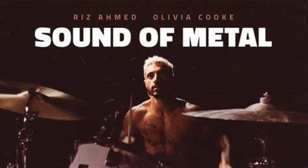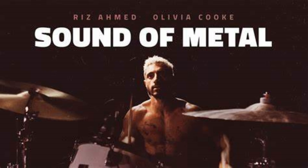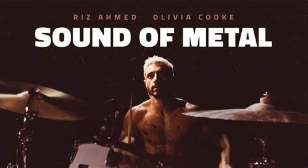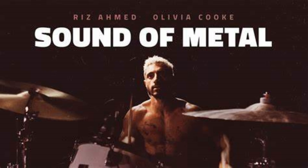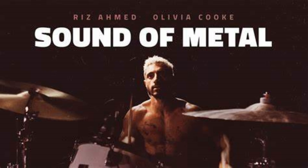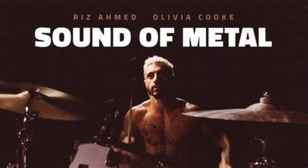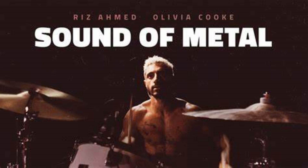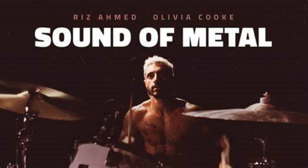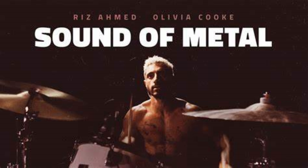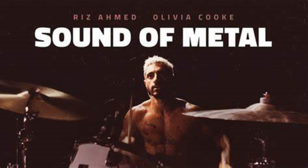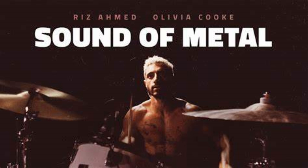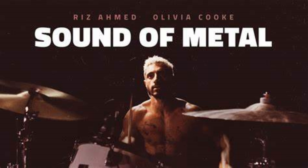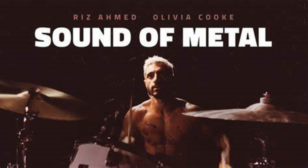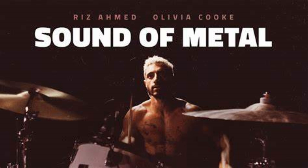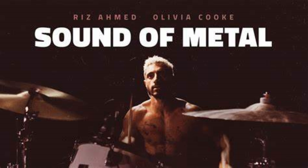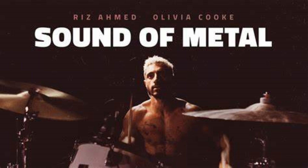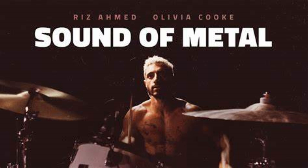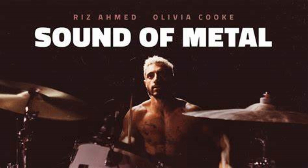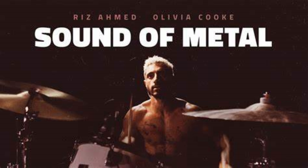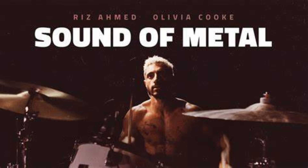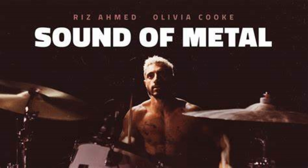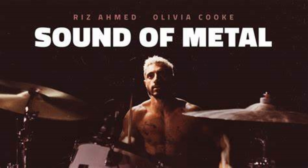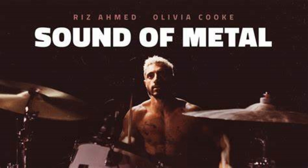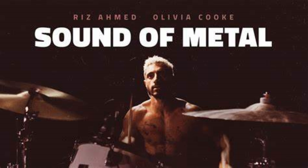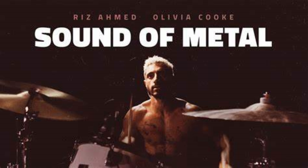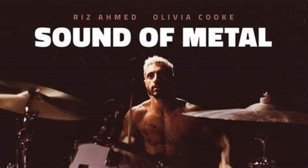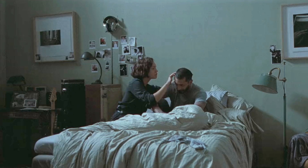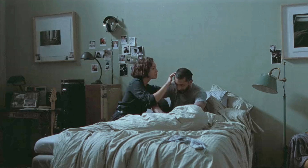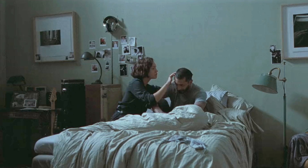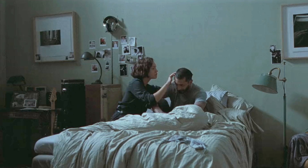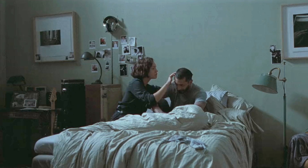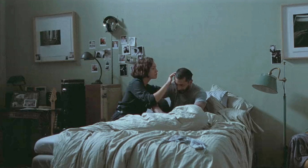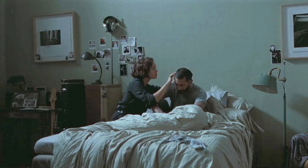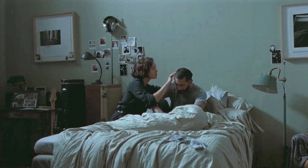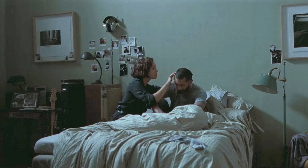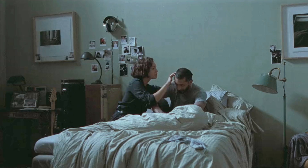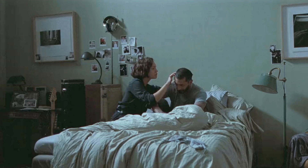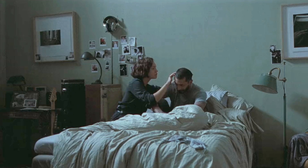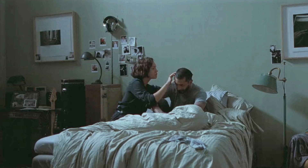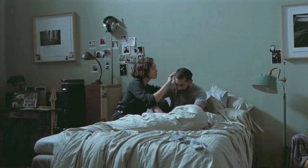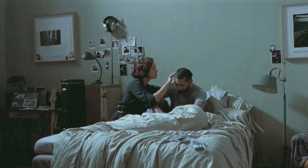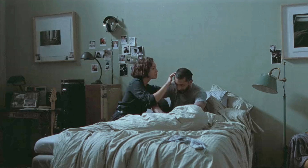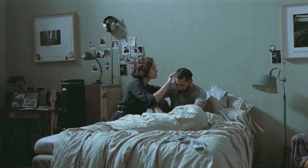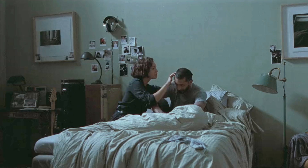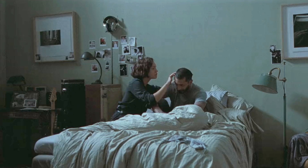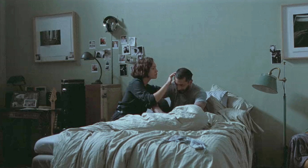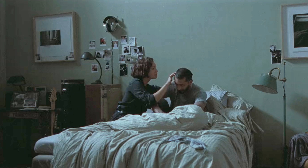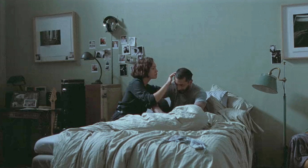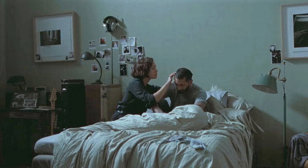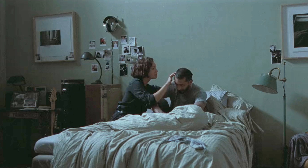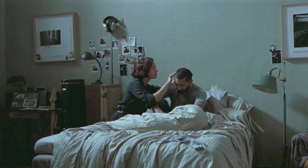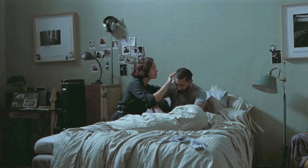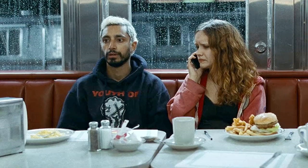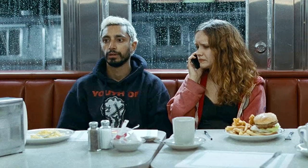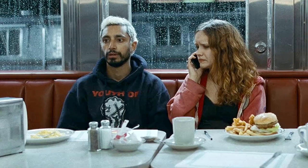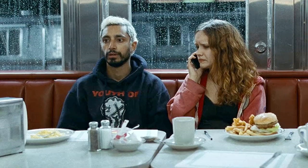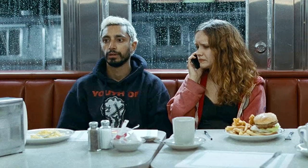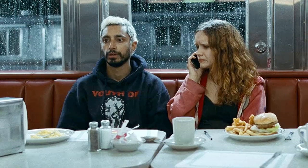The Sound of Metal, 2019, A Drummer's Silent Journey. When a rock drummer loses his hearing, he's forced to